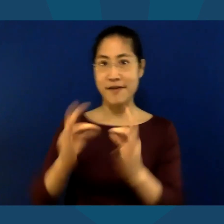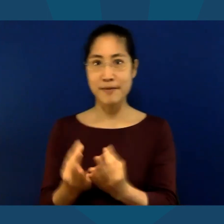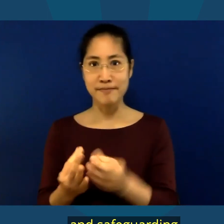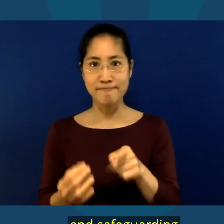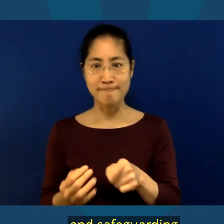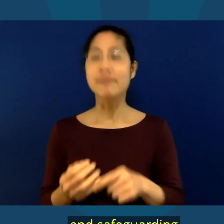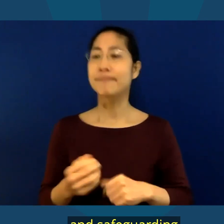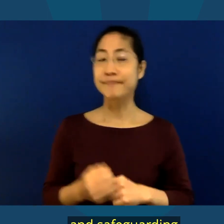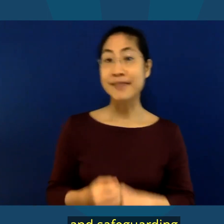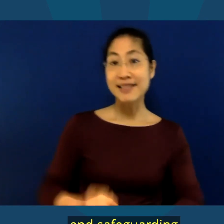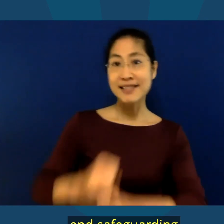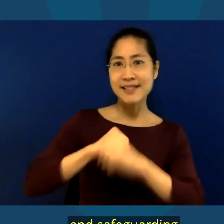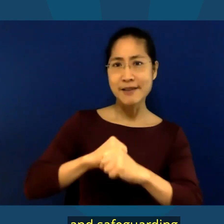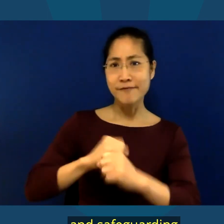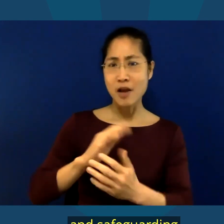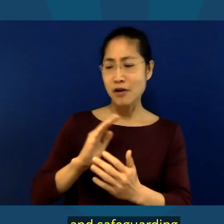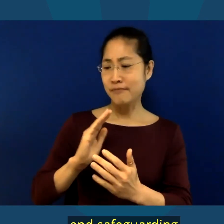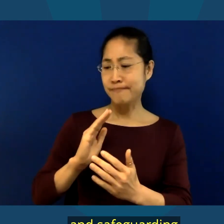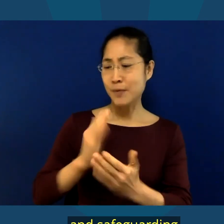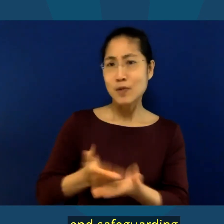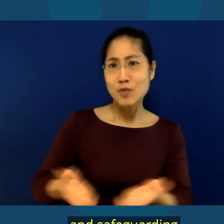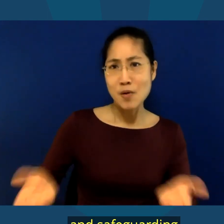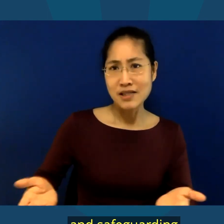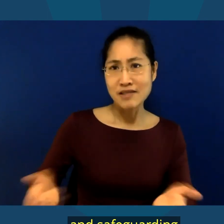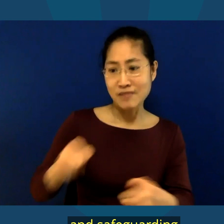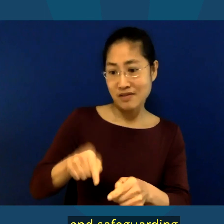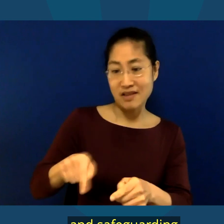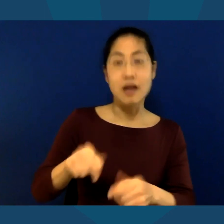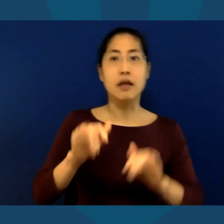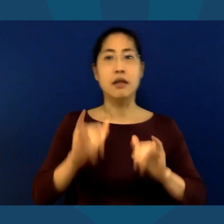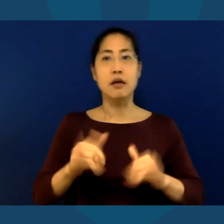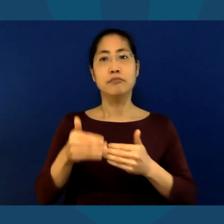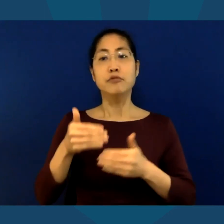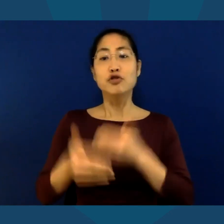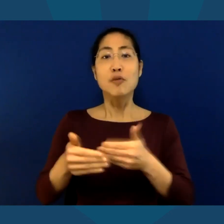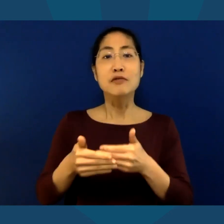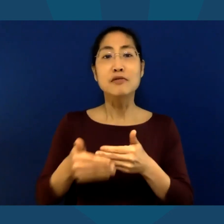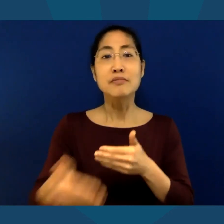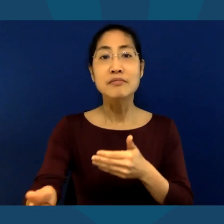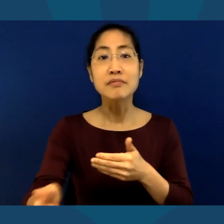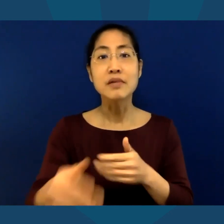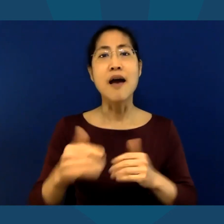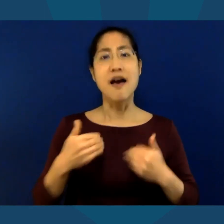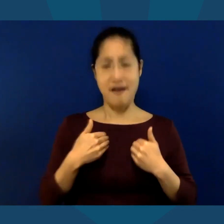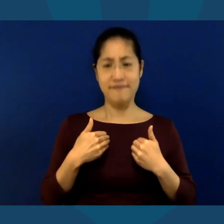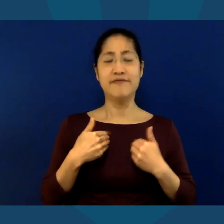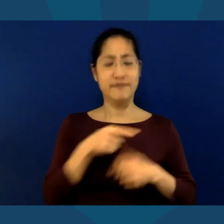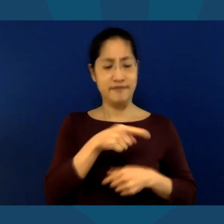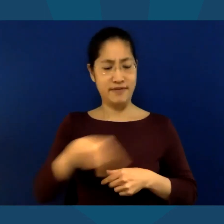families and safeguarding resources so that generations beyond will have what they need to succeed.